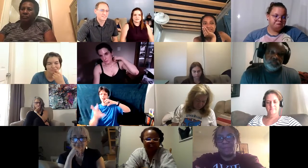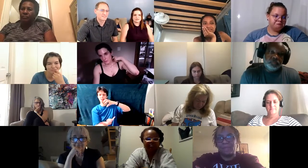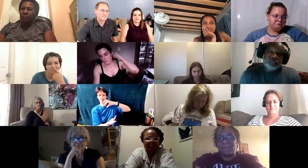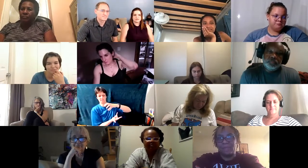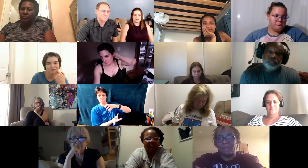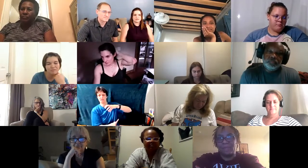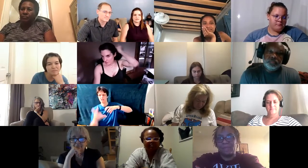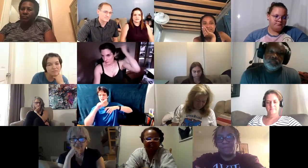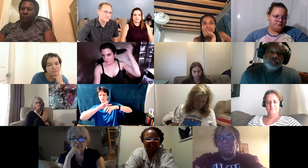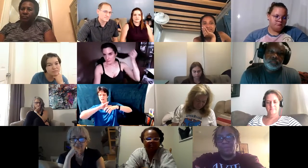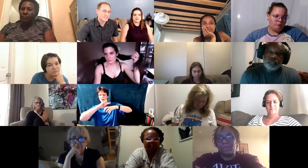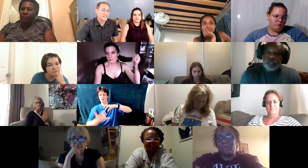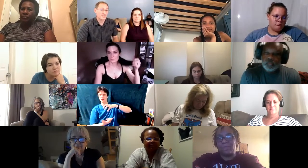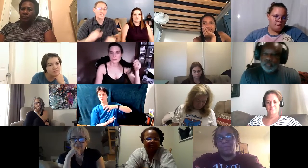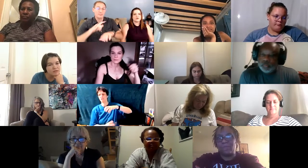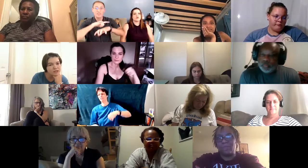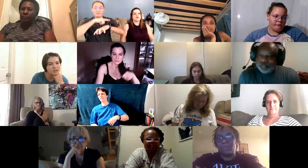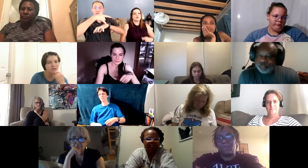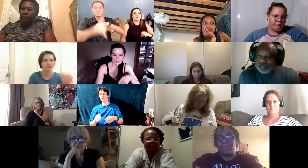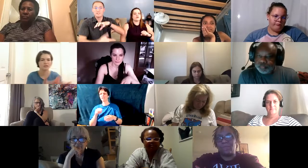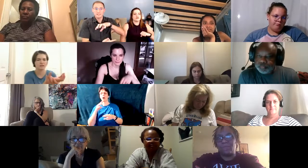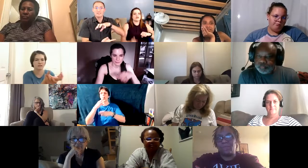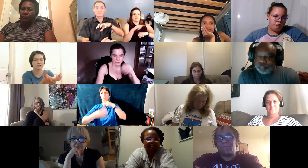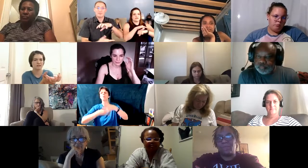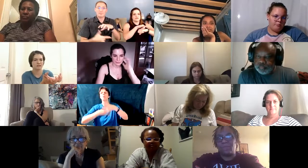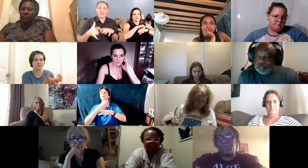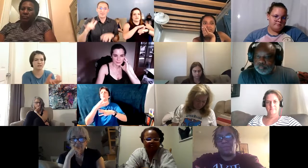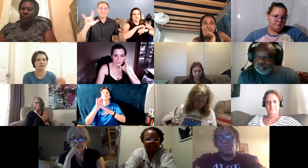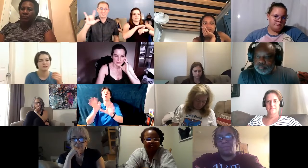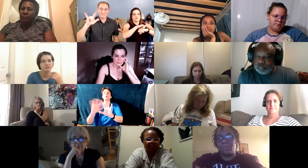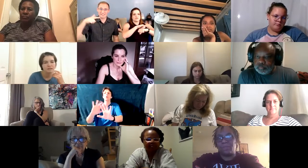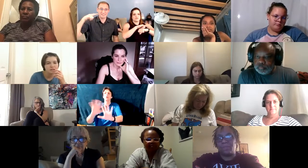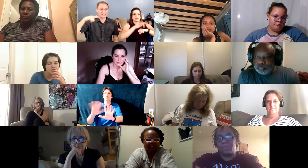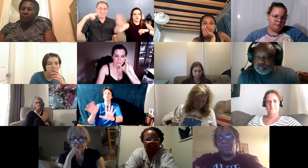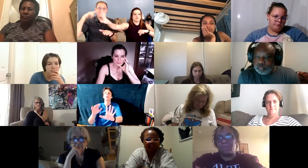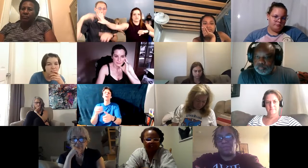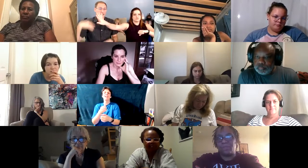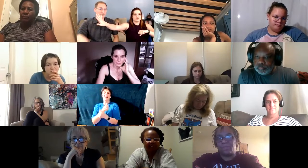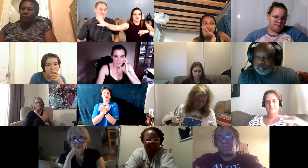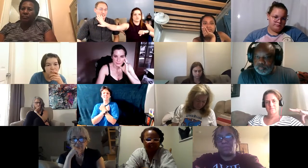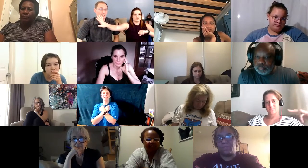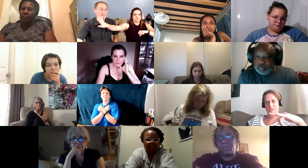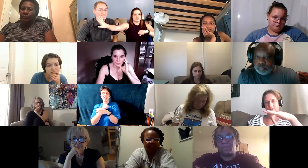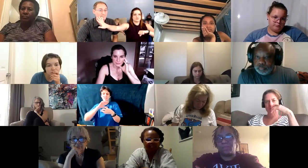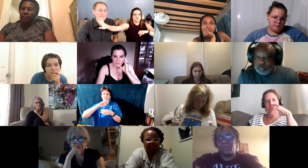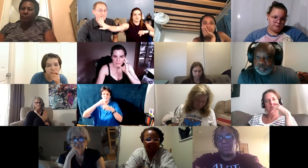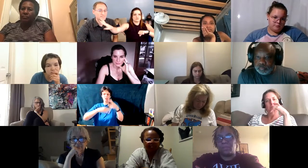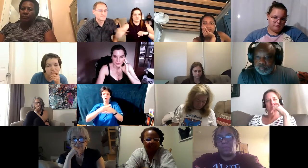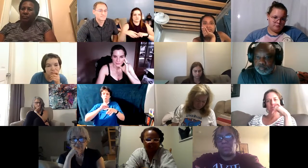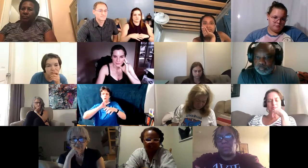anyways. Yeah, flying around the globe. Oh yeah. So yeah, basically this is just No. what. Oh, sorry.